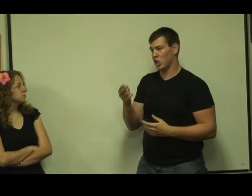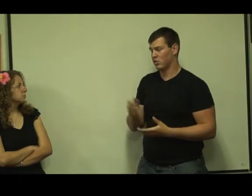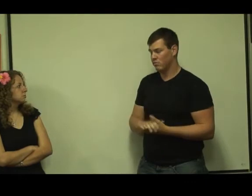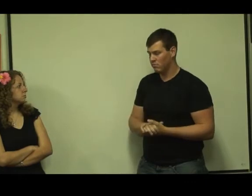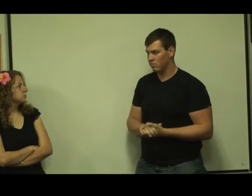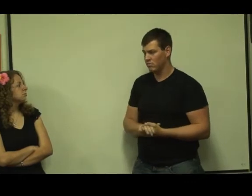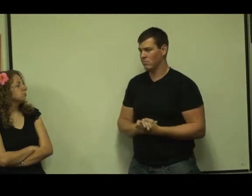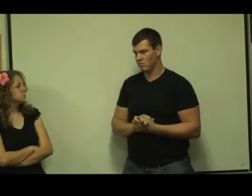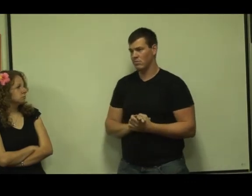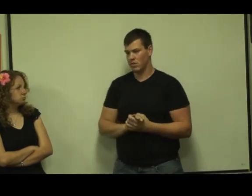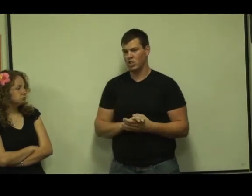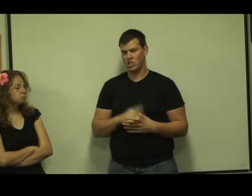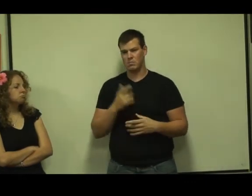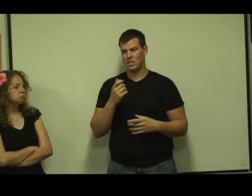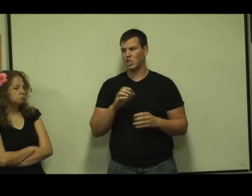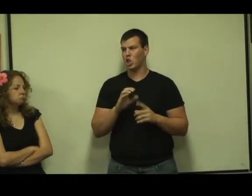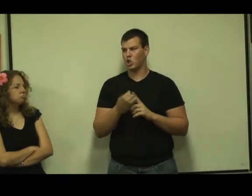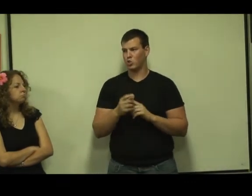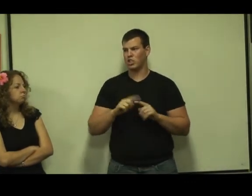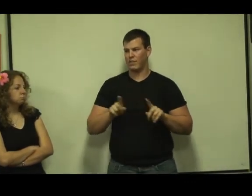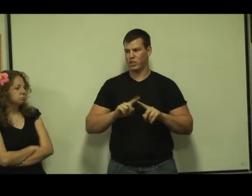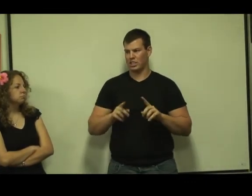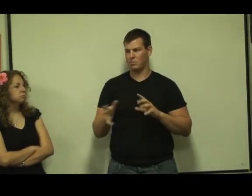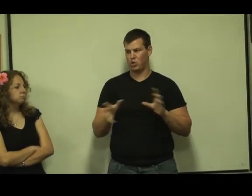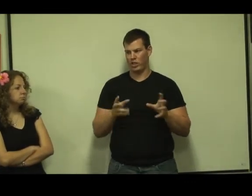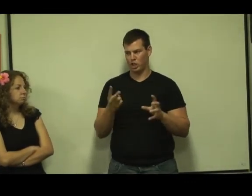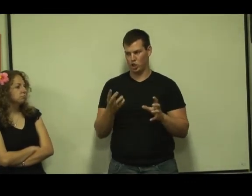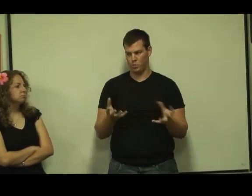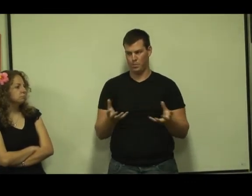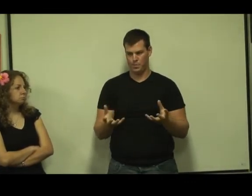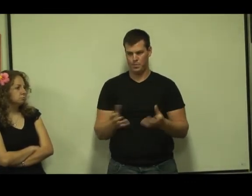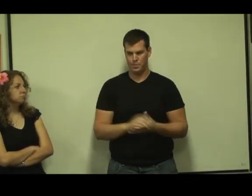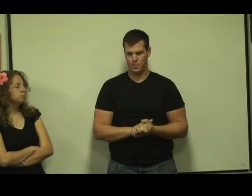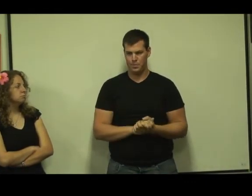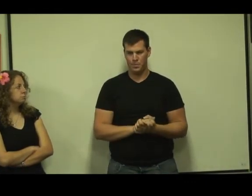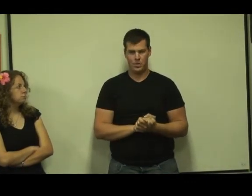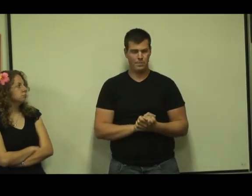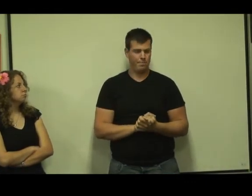hair. Just because the cultural differences between the two, right?